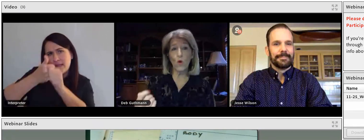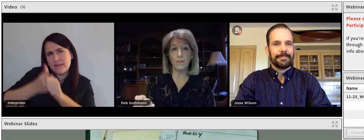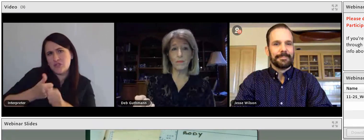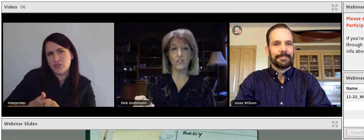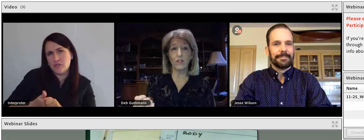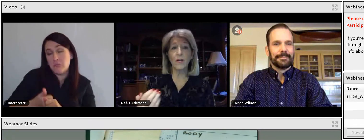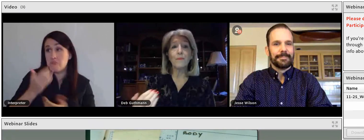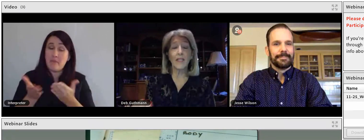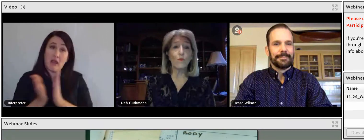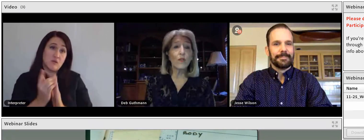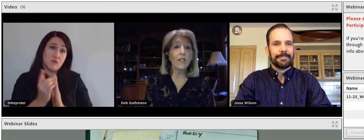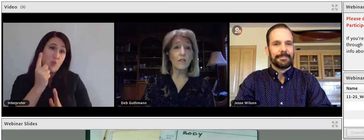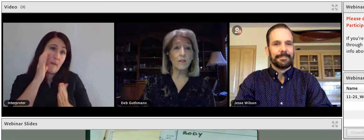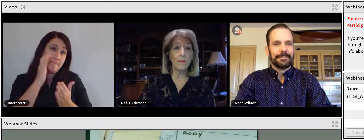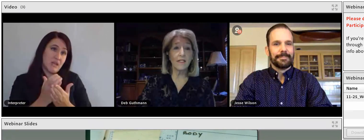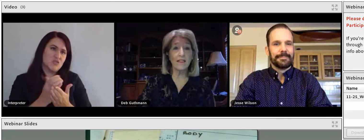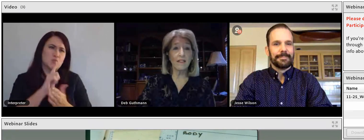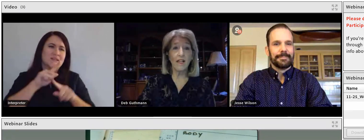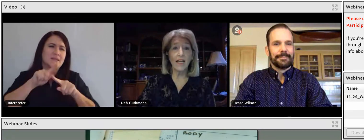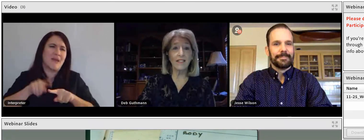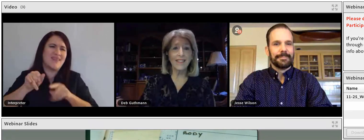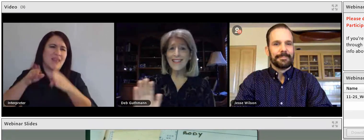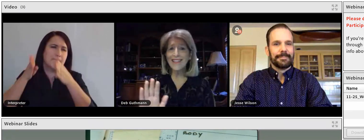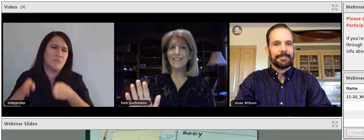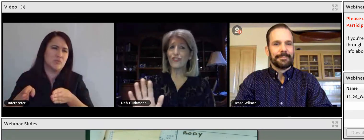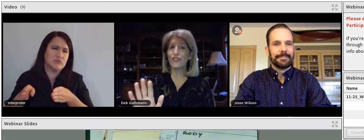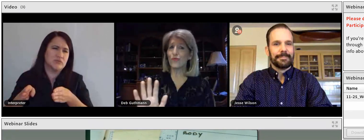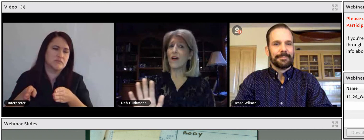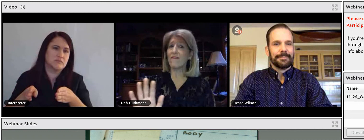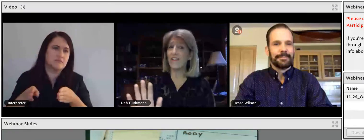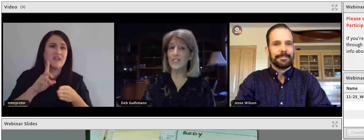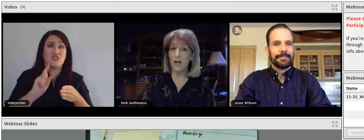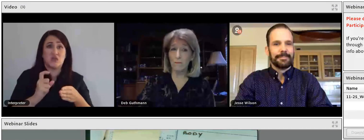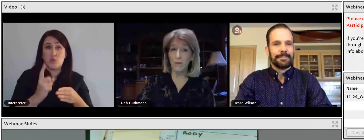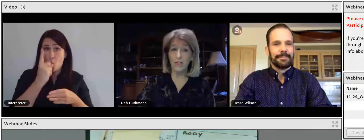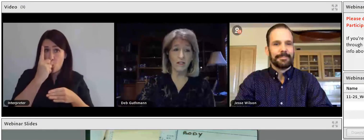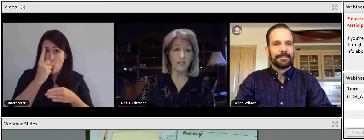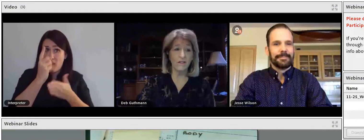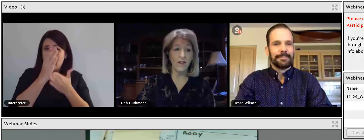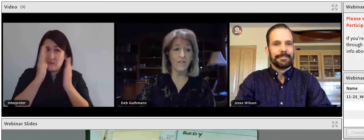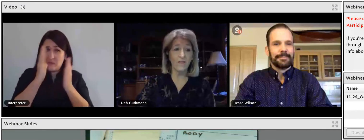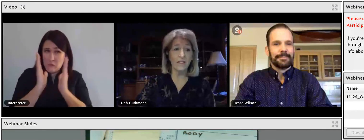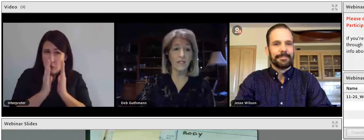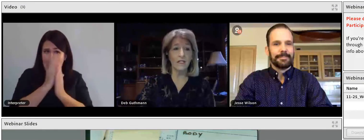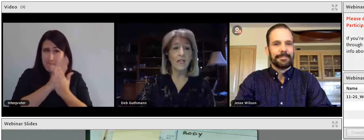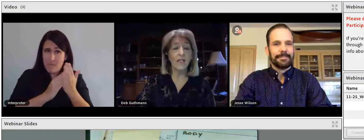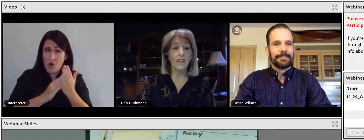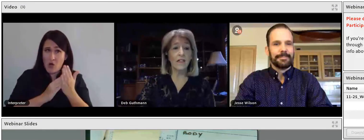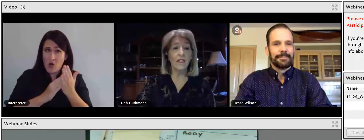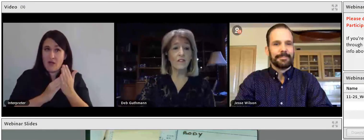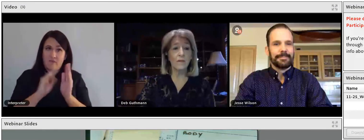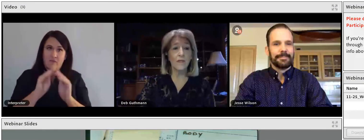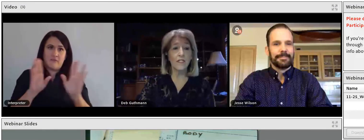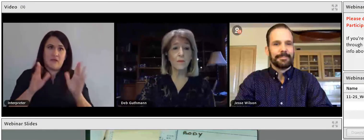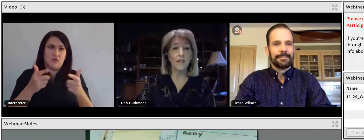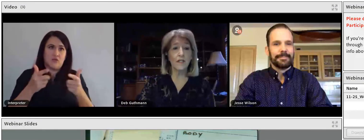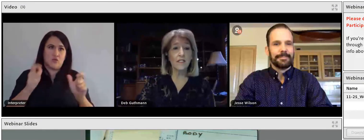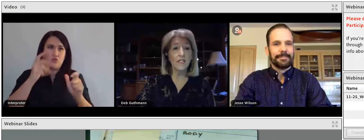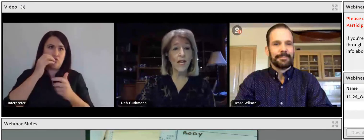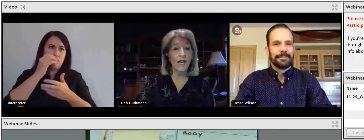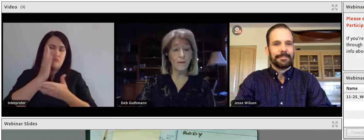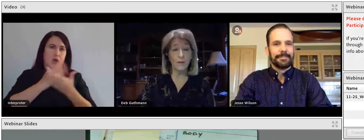them to draw 1 picture. It really would depend on the client. And this is just one very small part of, obviously, the